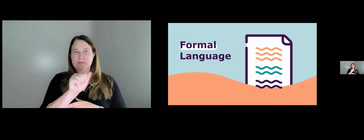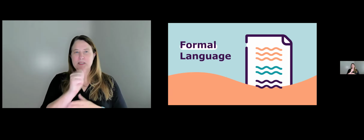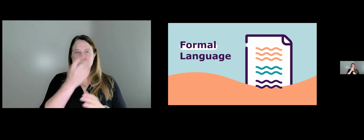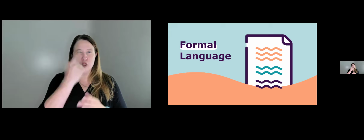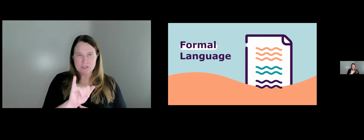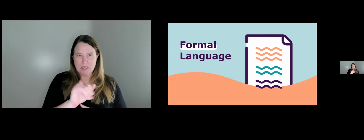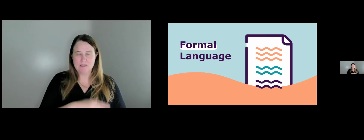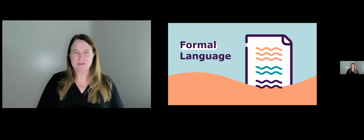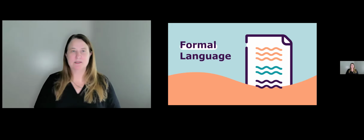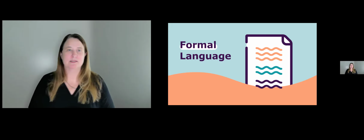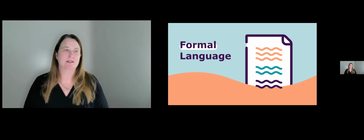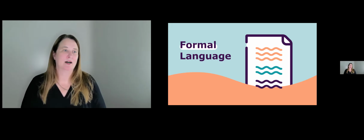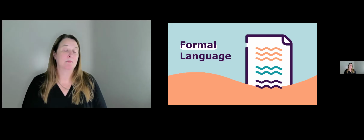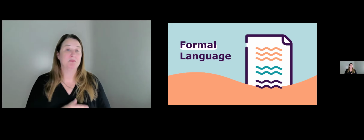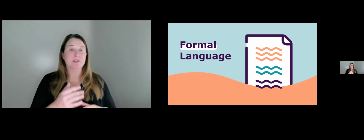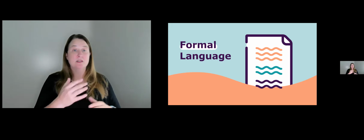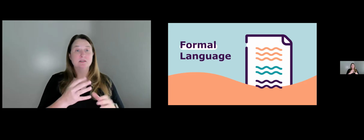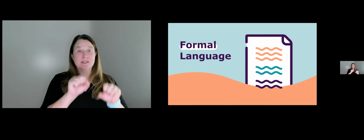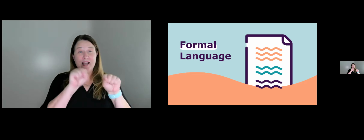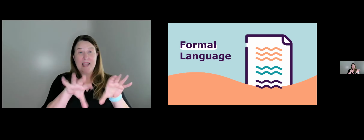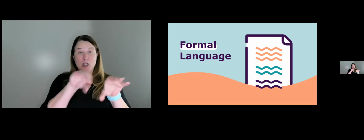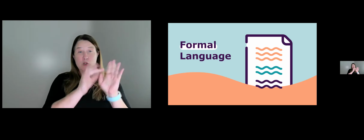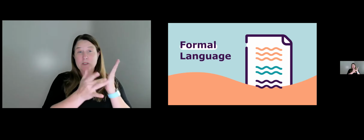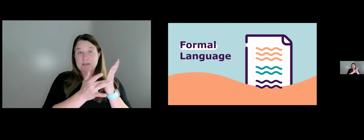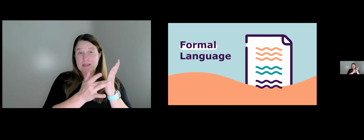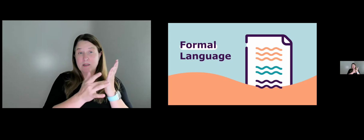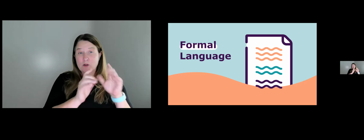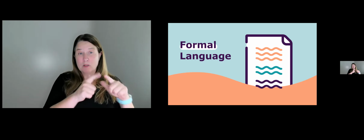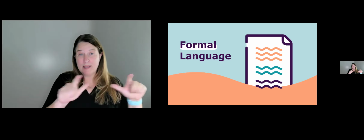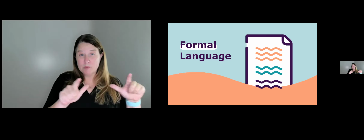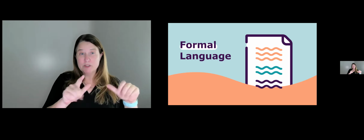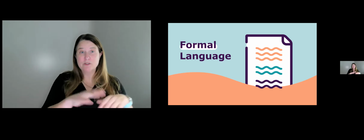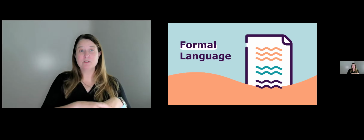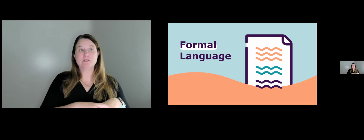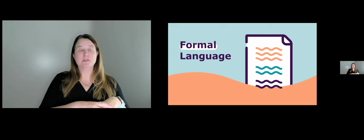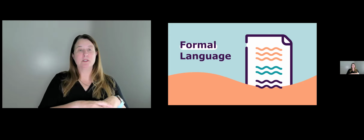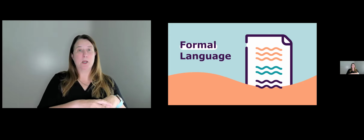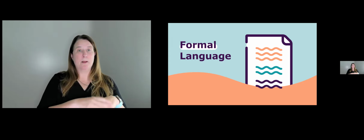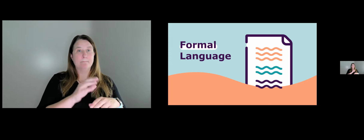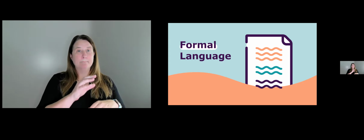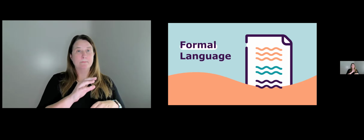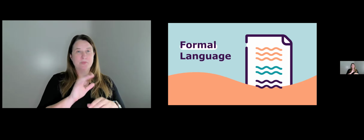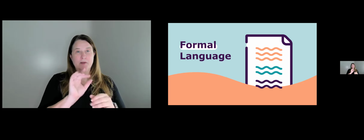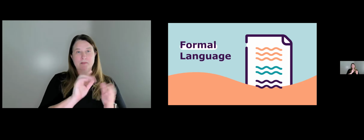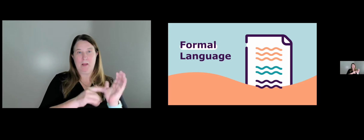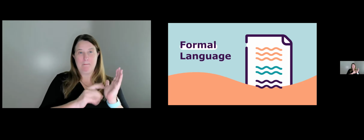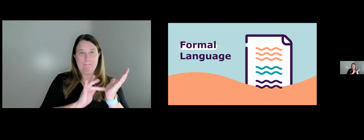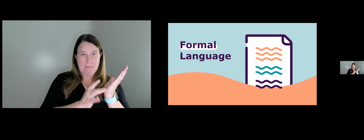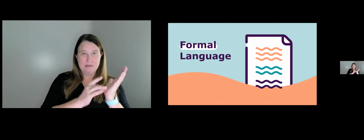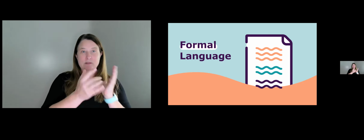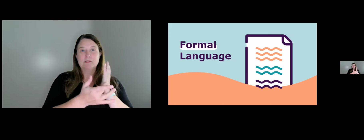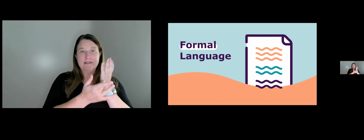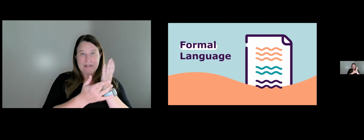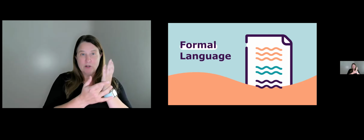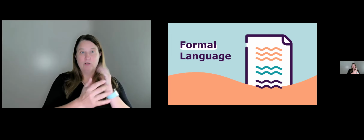and terminology about what disability looks like. That can include very technical language,